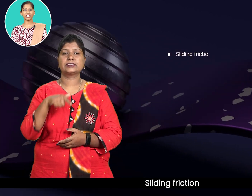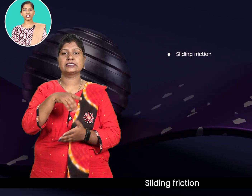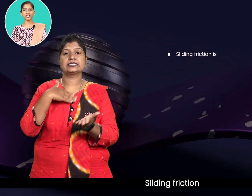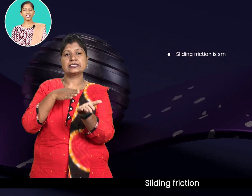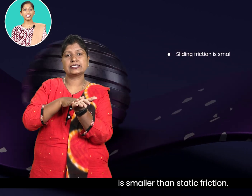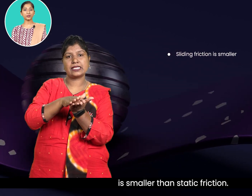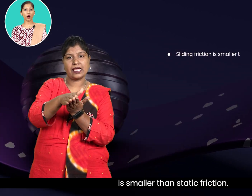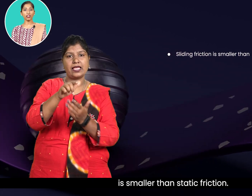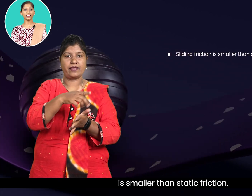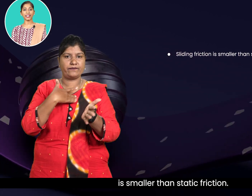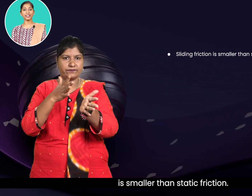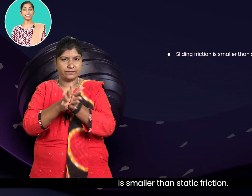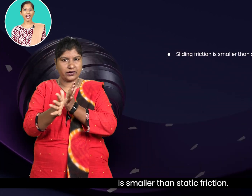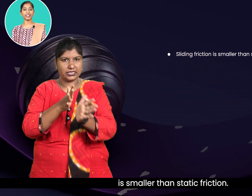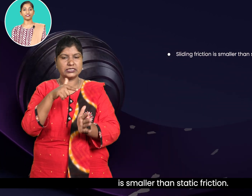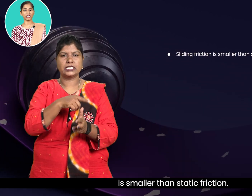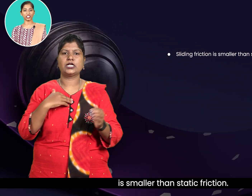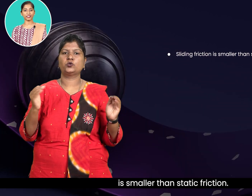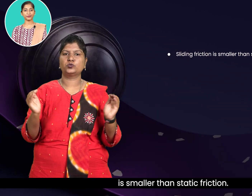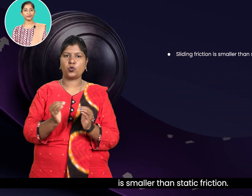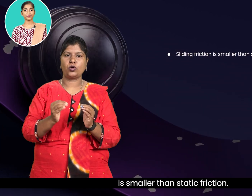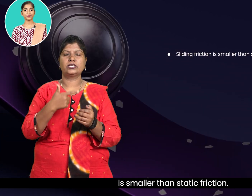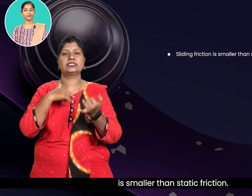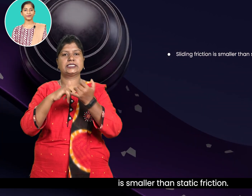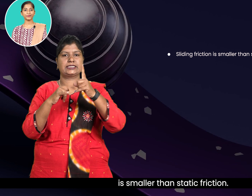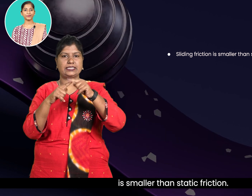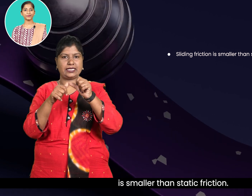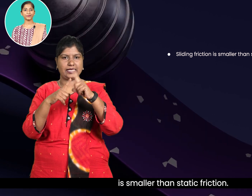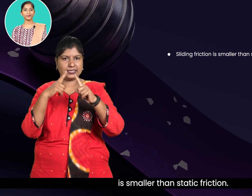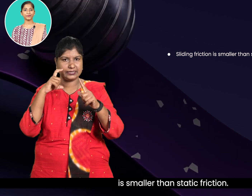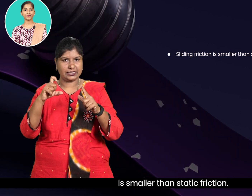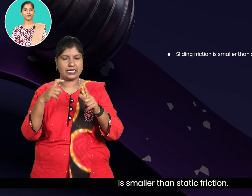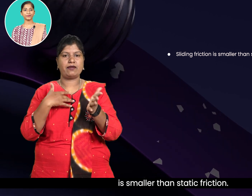Sliding friction is smaller than static friction.